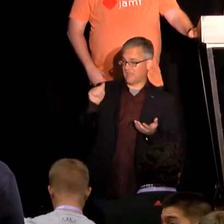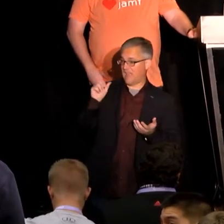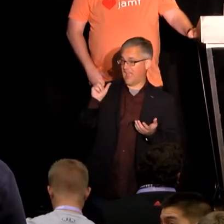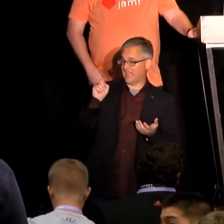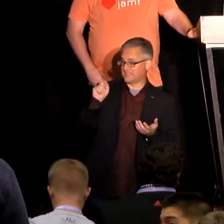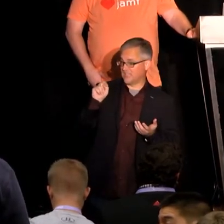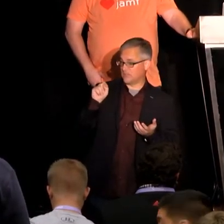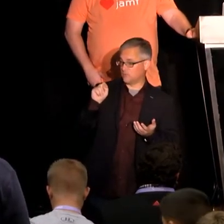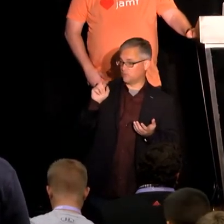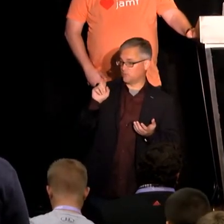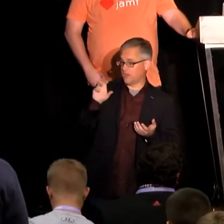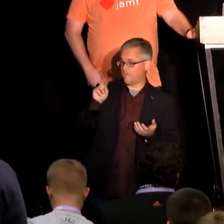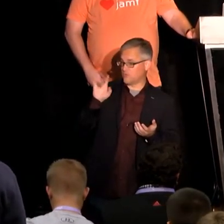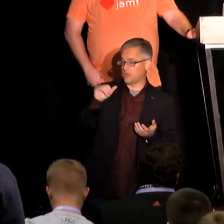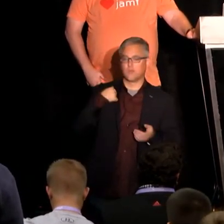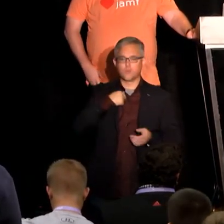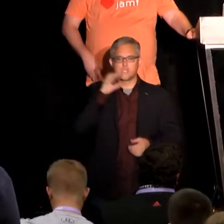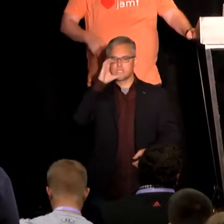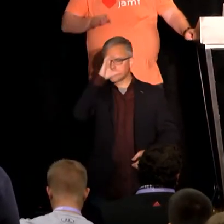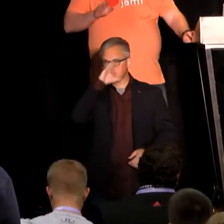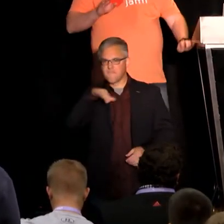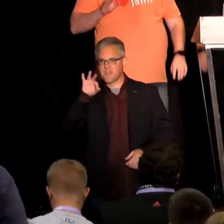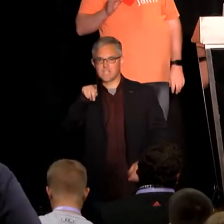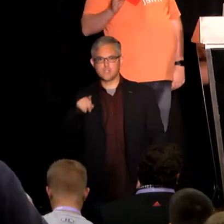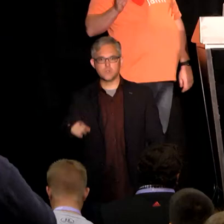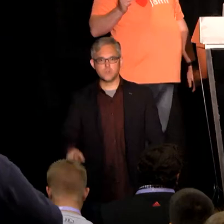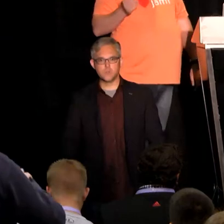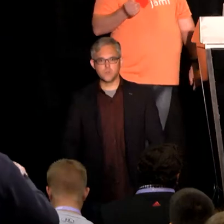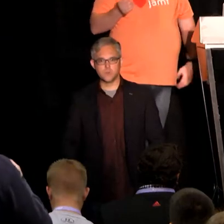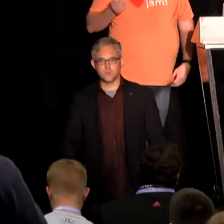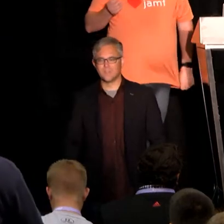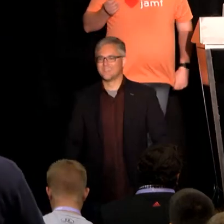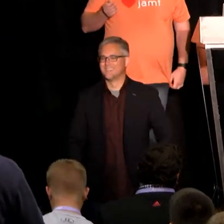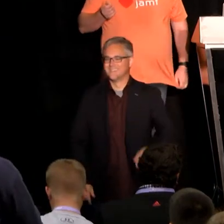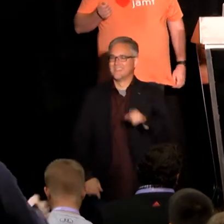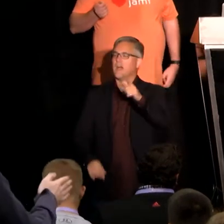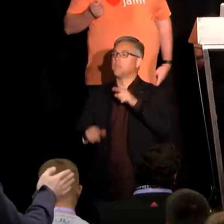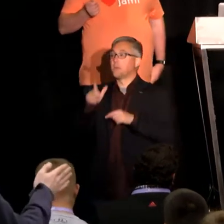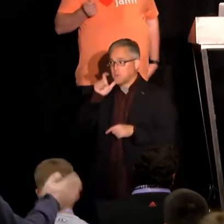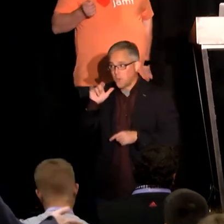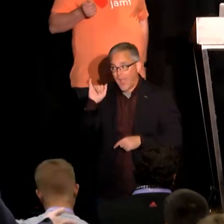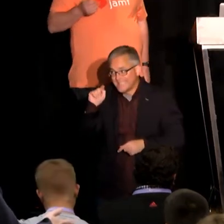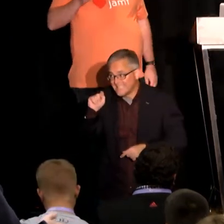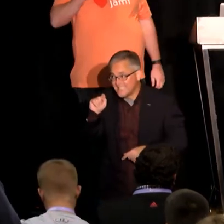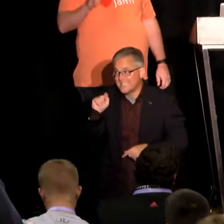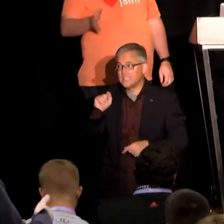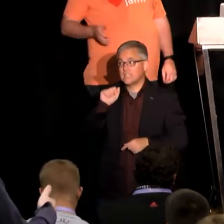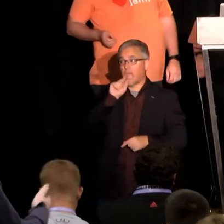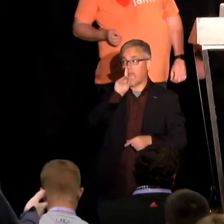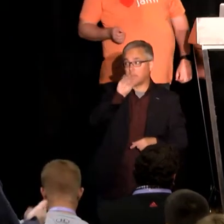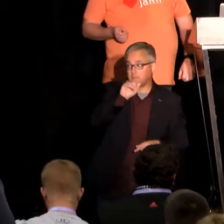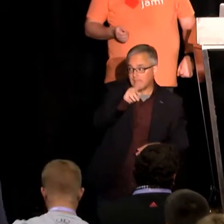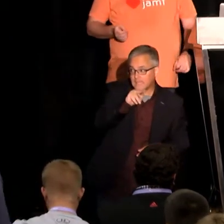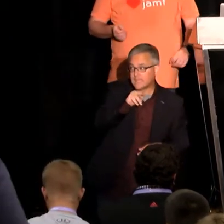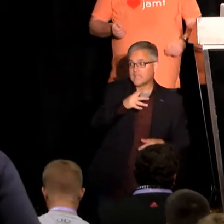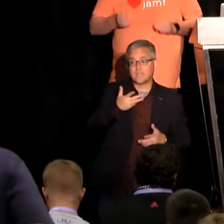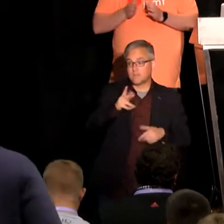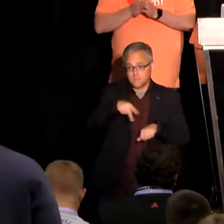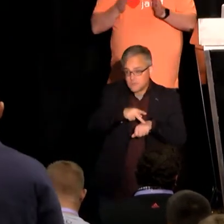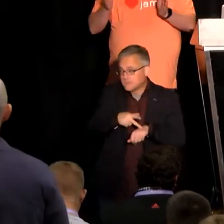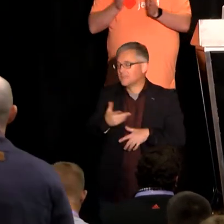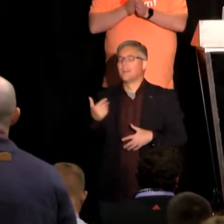recovery process? We go find you. And who is it IT that does it? Is it your administrative disciplinary staff?